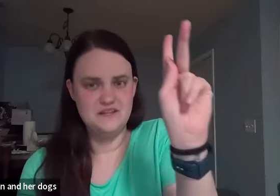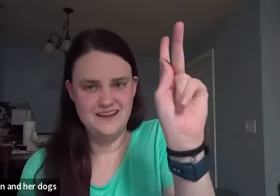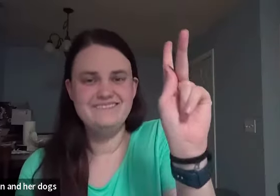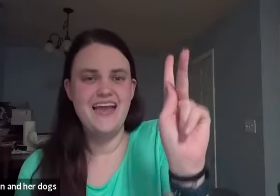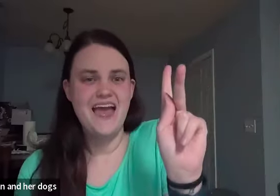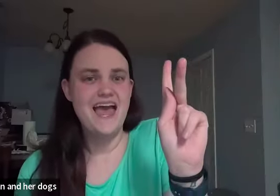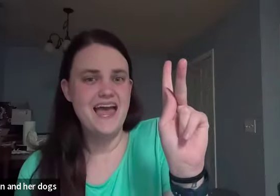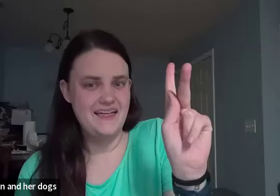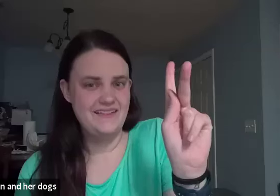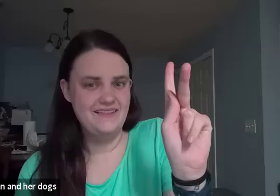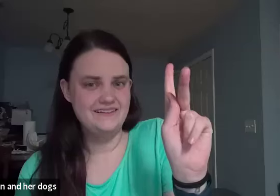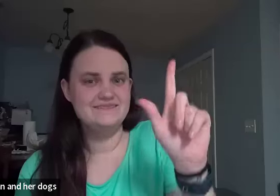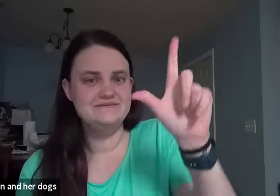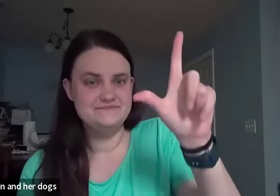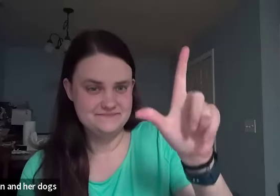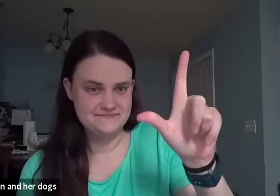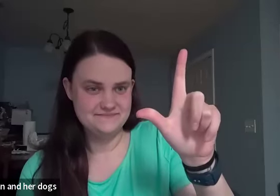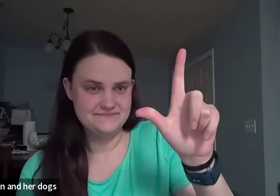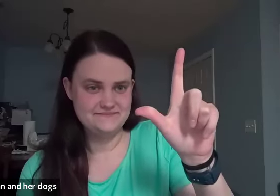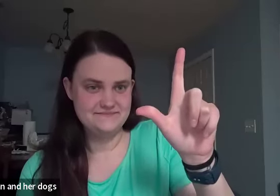There you go. L,